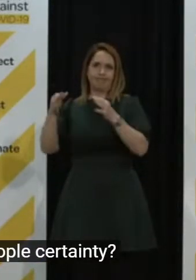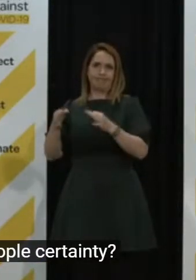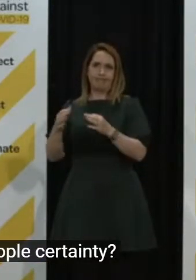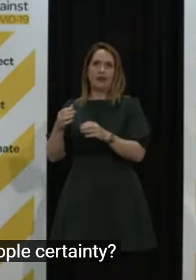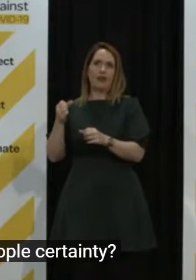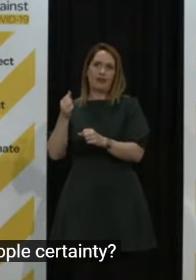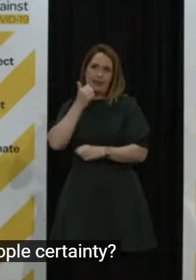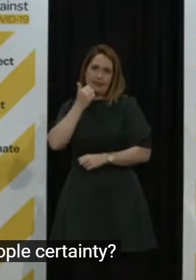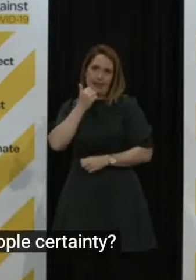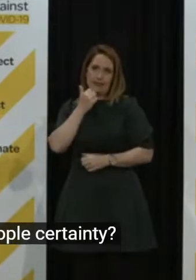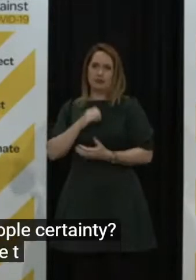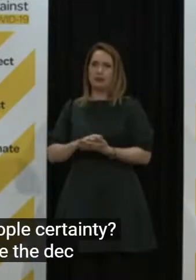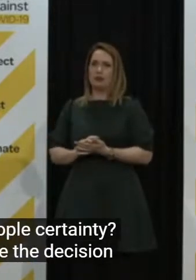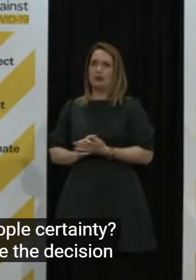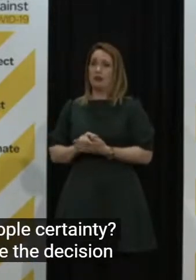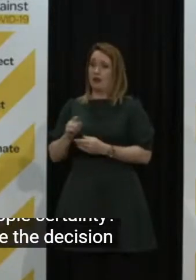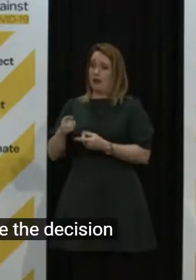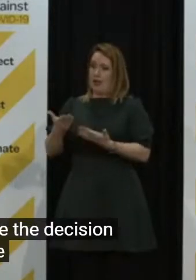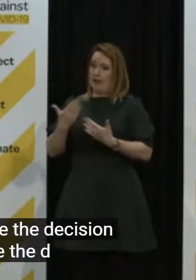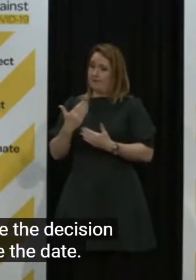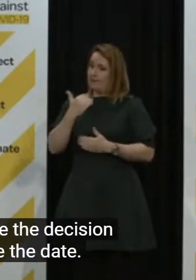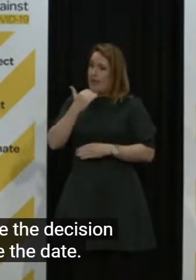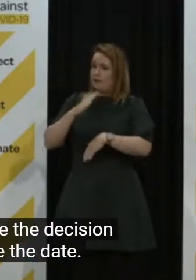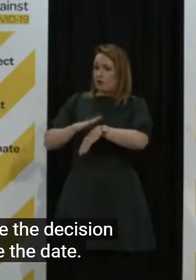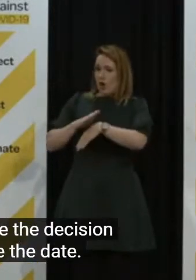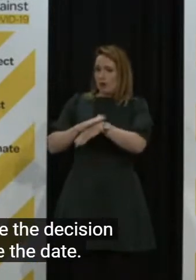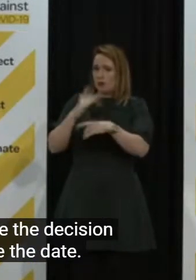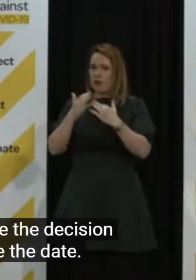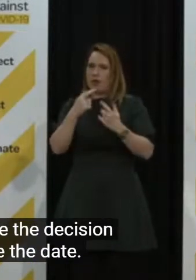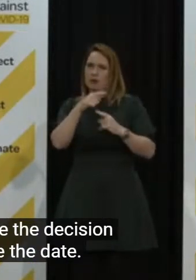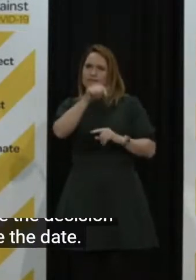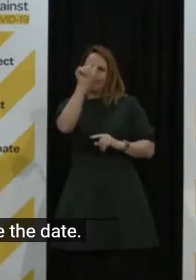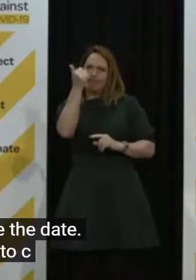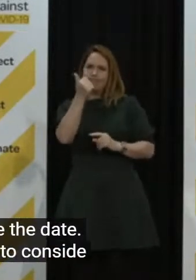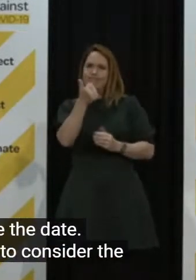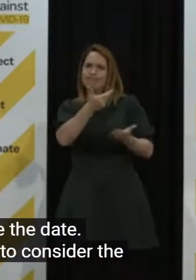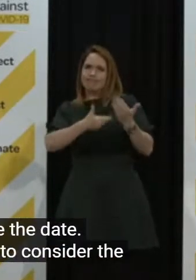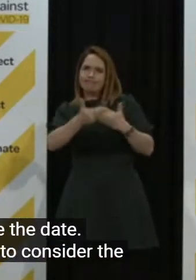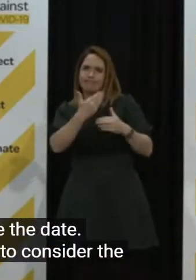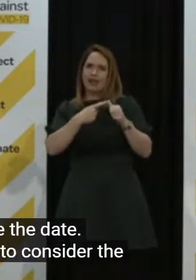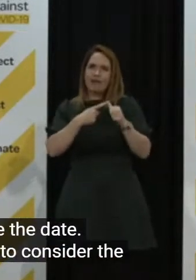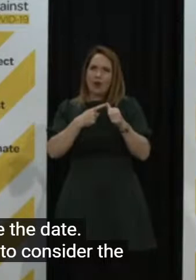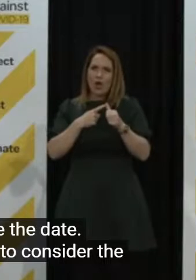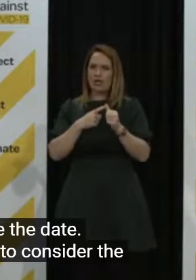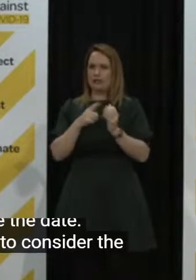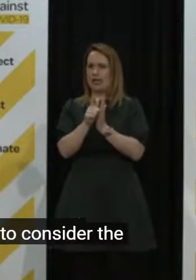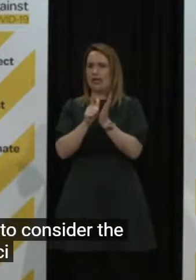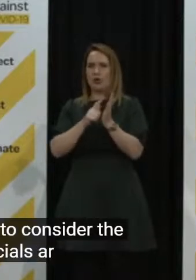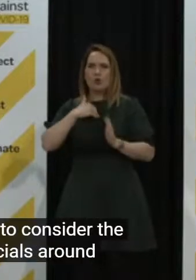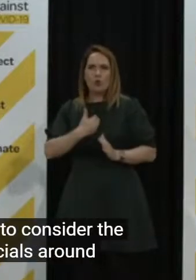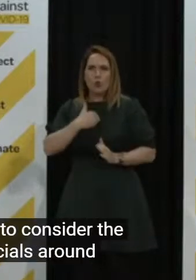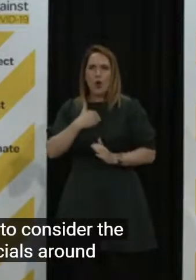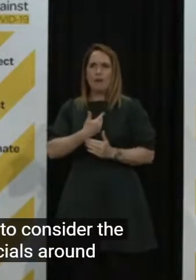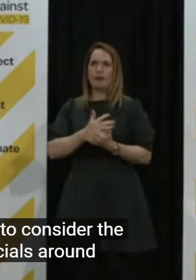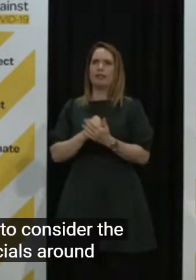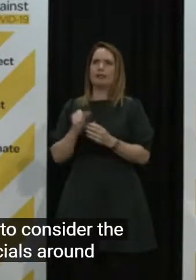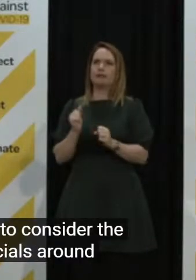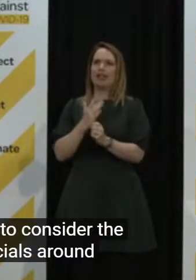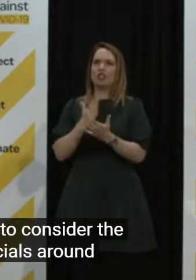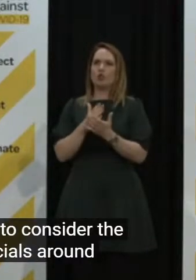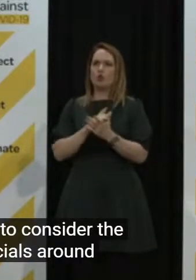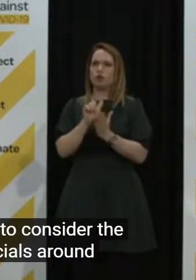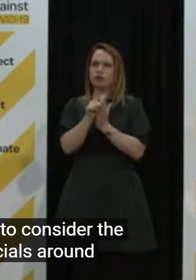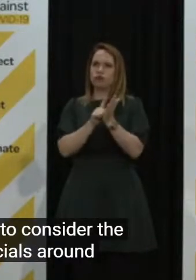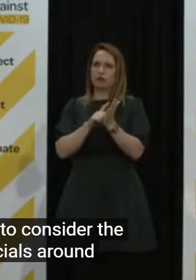to consider the advice from officials around just the legal requirements, gazetting, signing of the orders, the